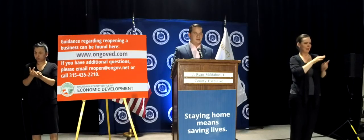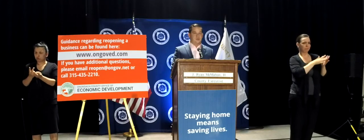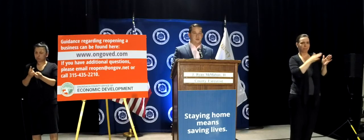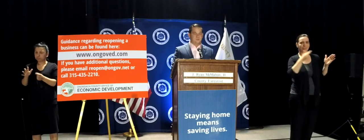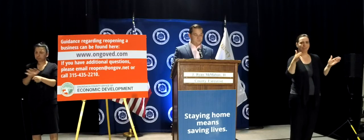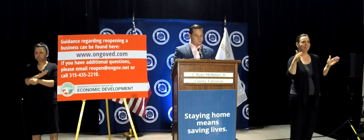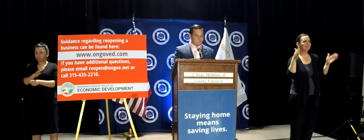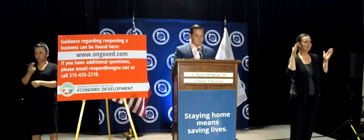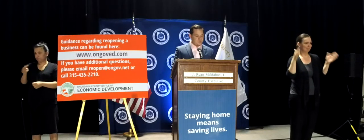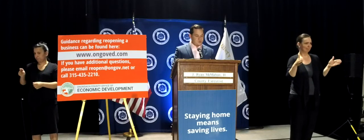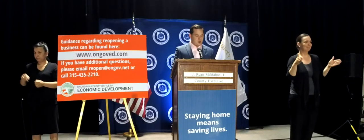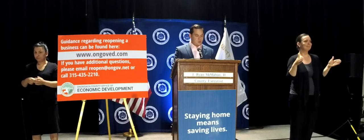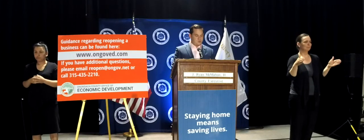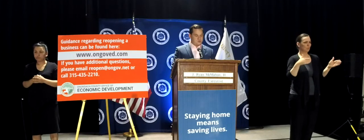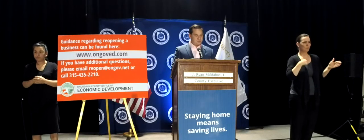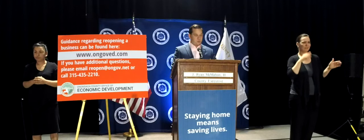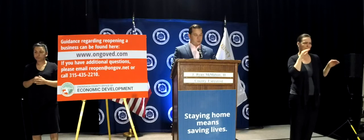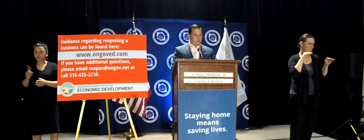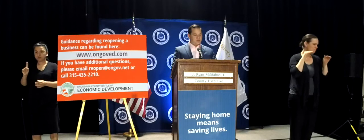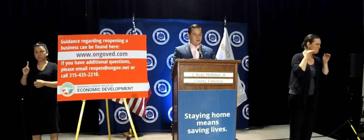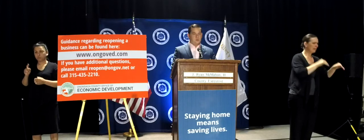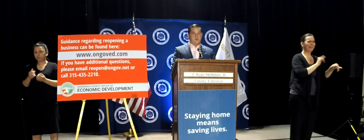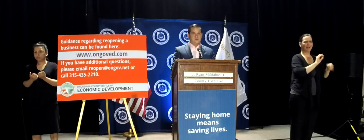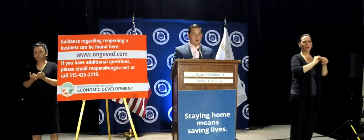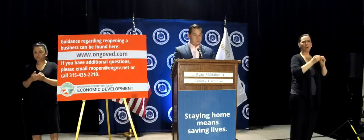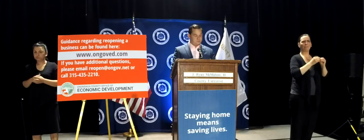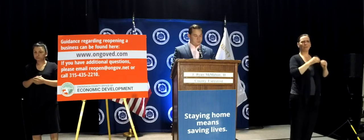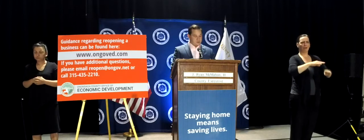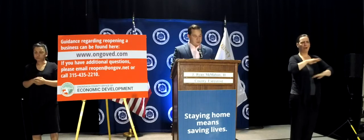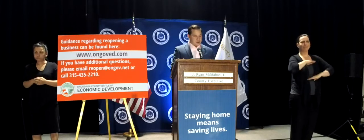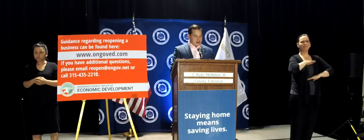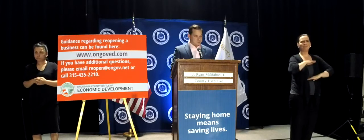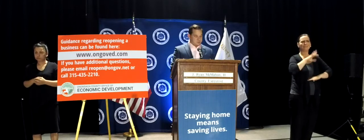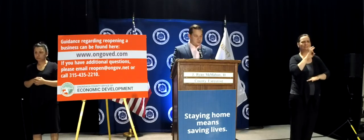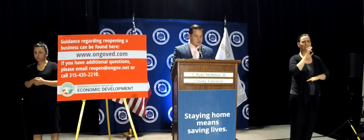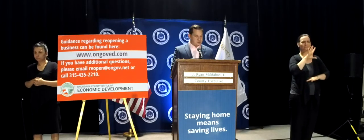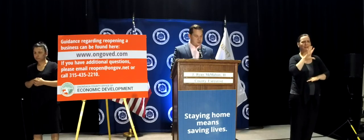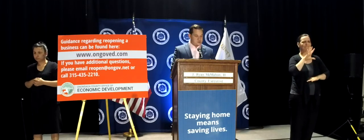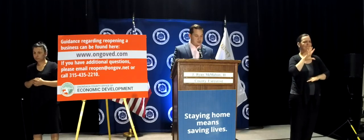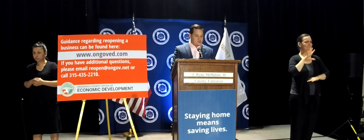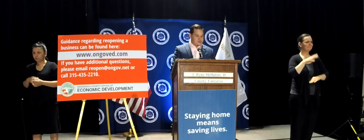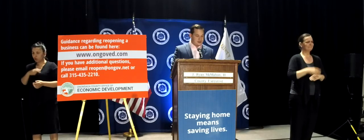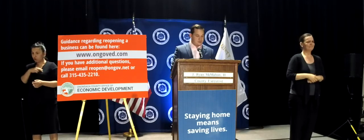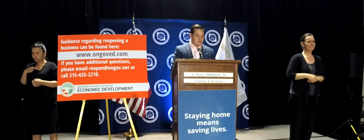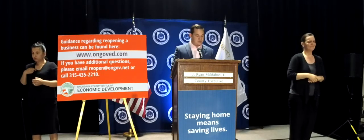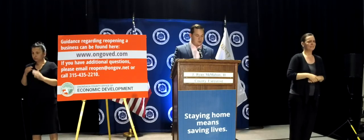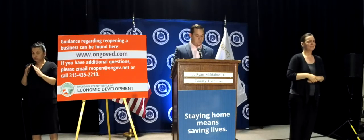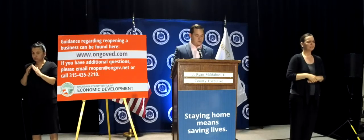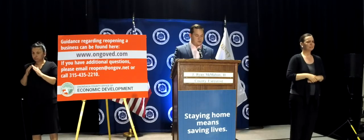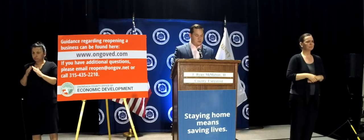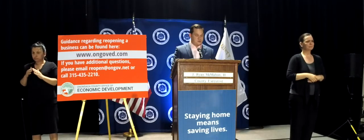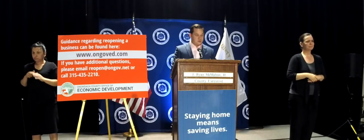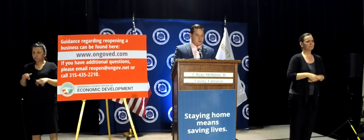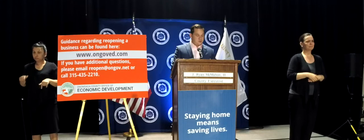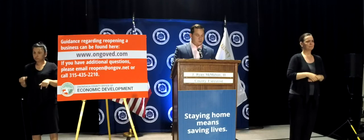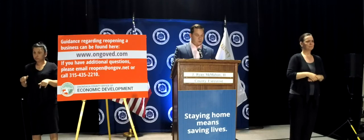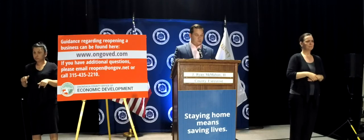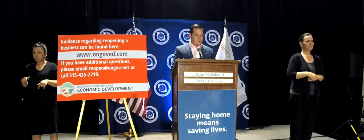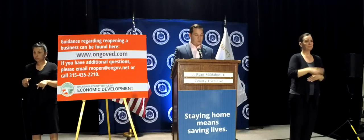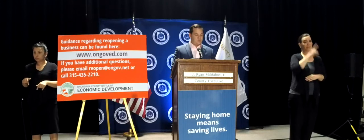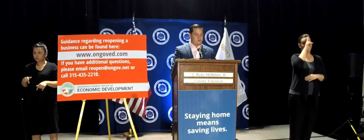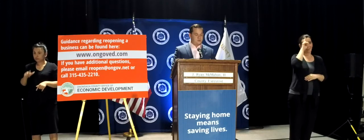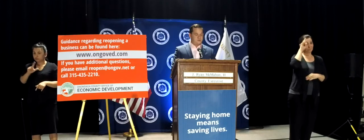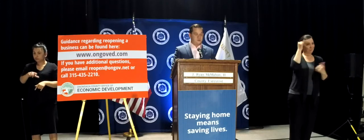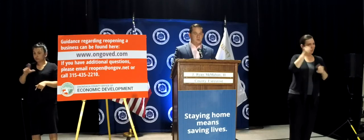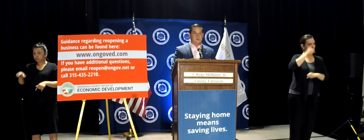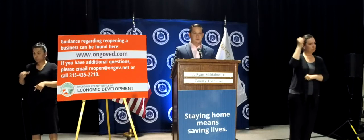beating the metric, which is important related to restart. Hospitalizations, 77, the number still.